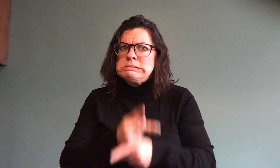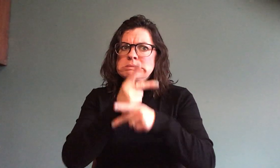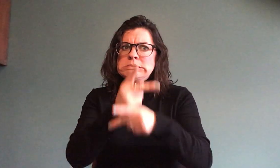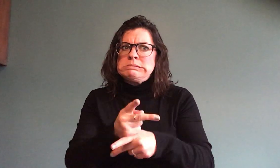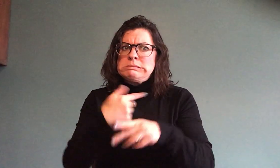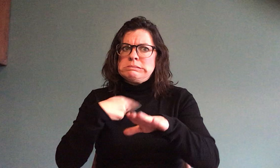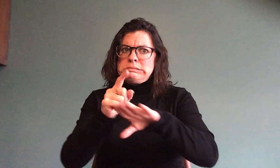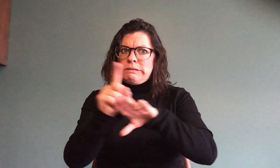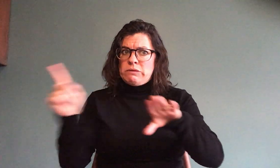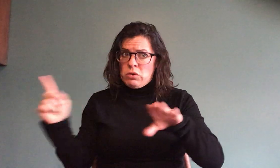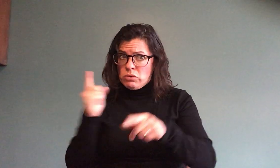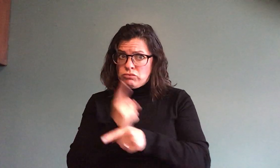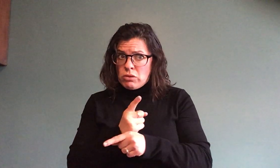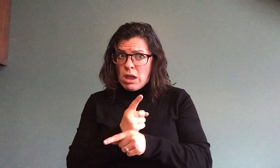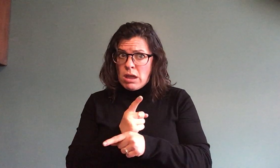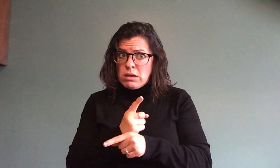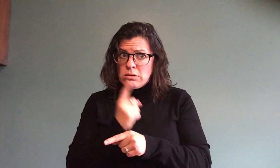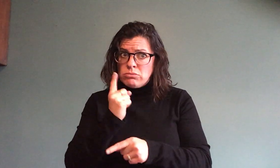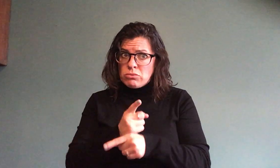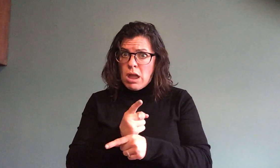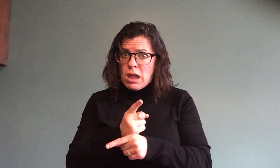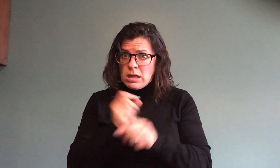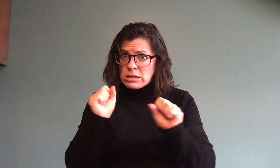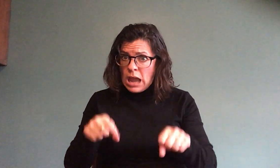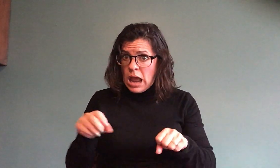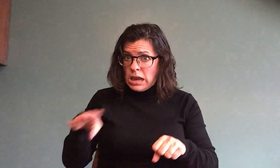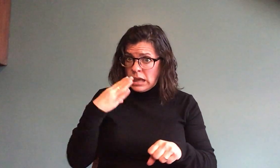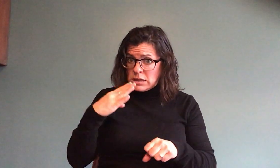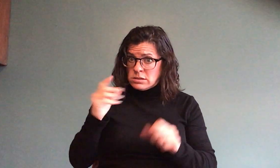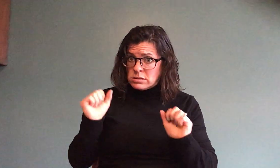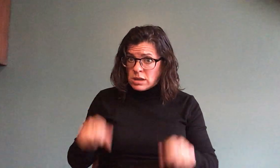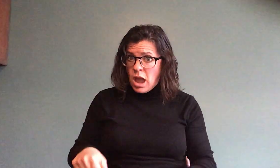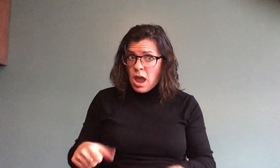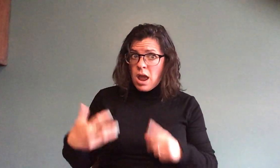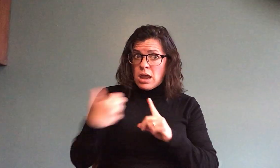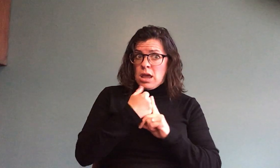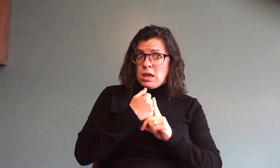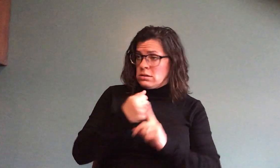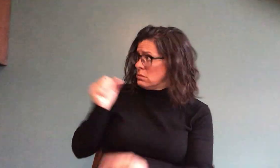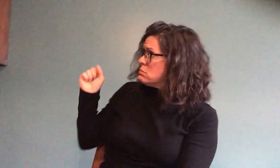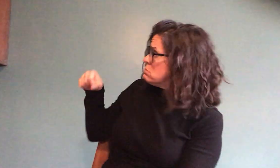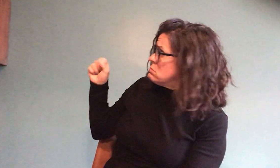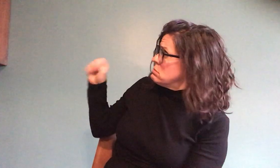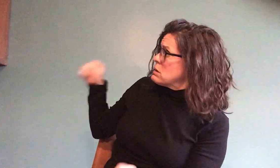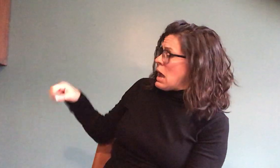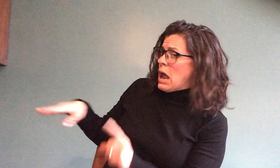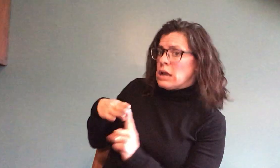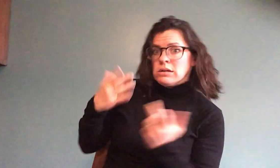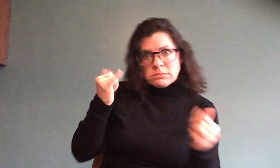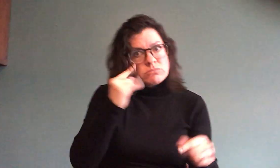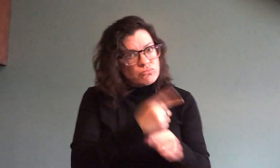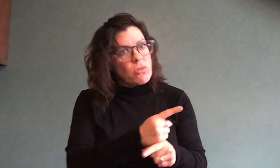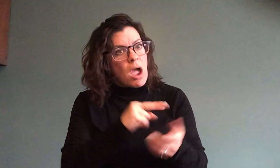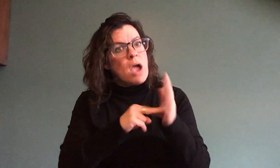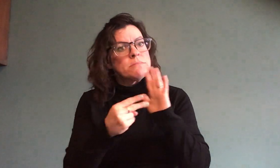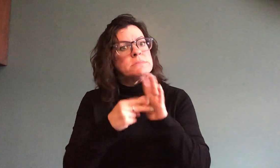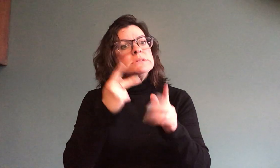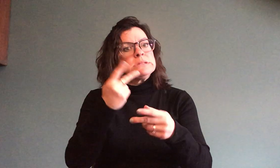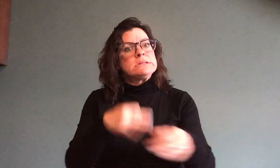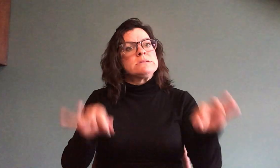can. I can. Absolutely. Okay? So there's two different ways that you can be struck by a